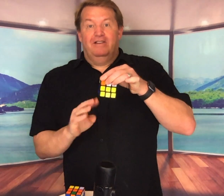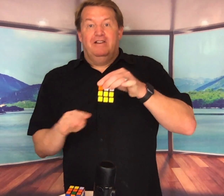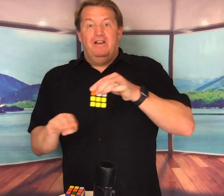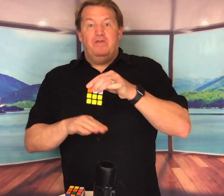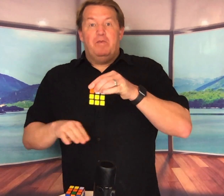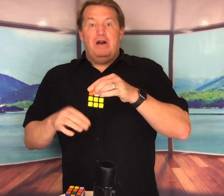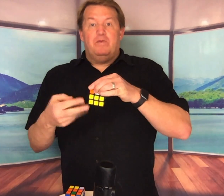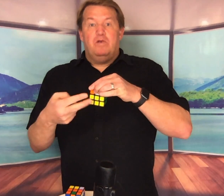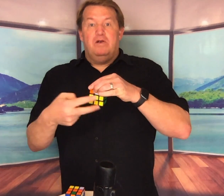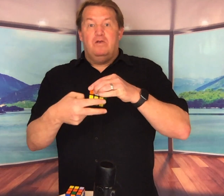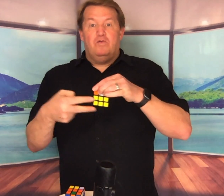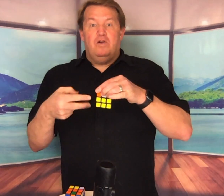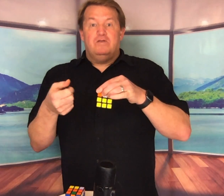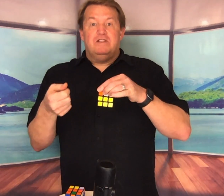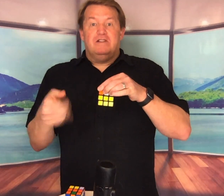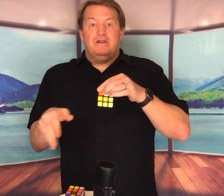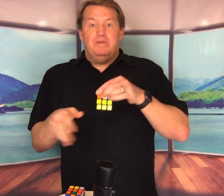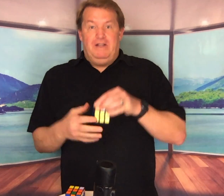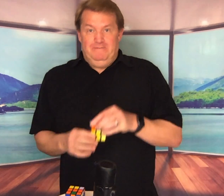of the bottom rows complete.